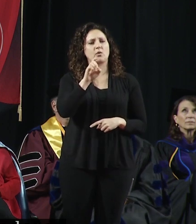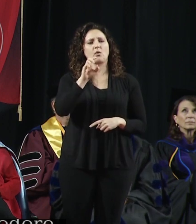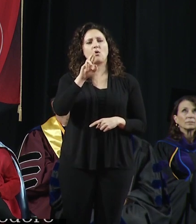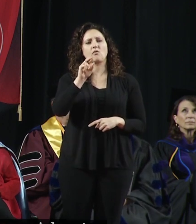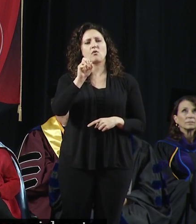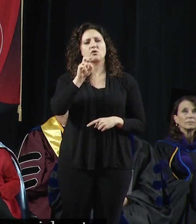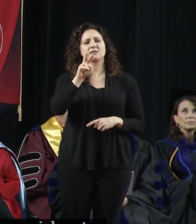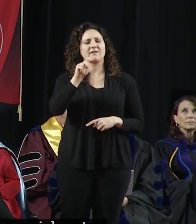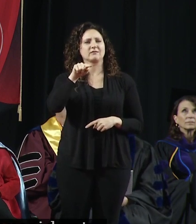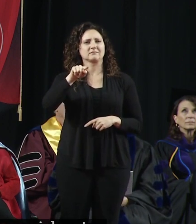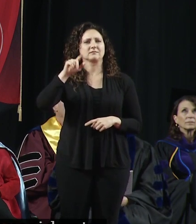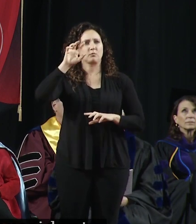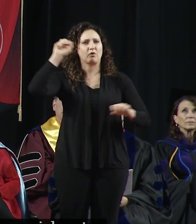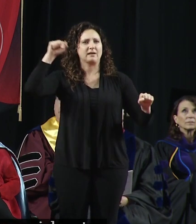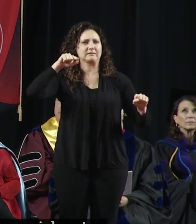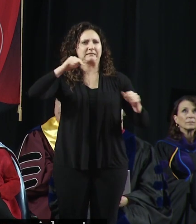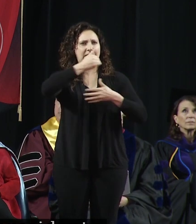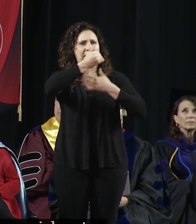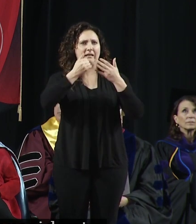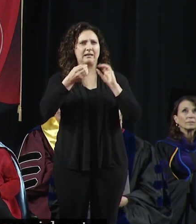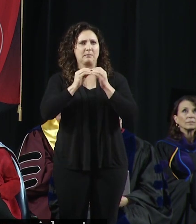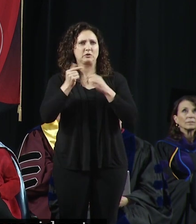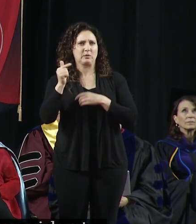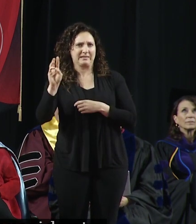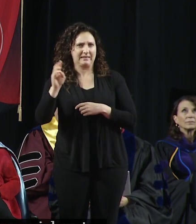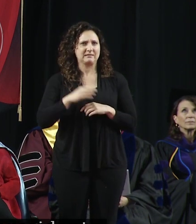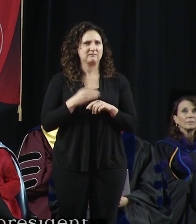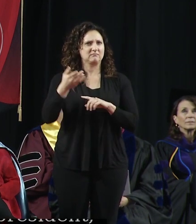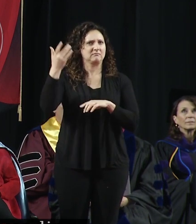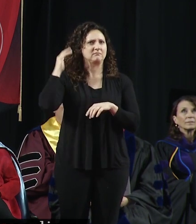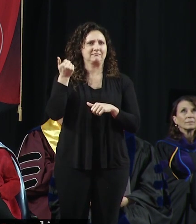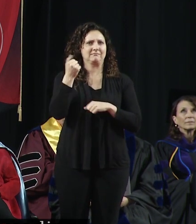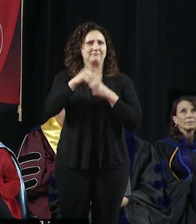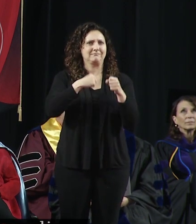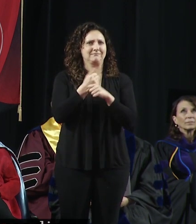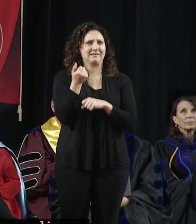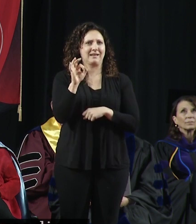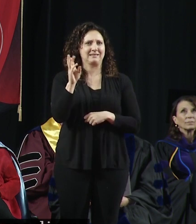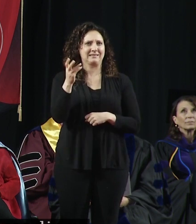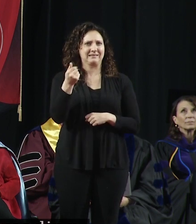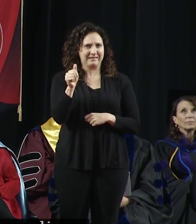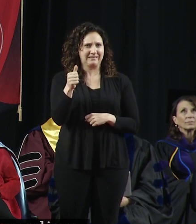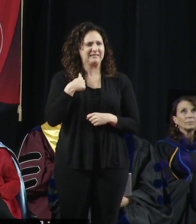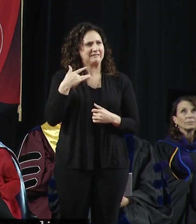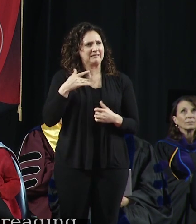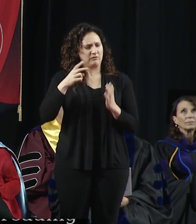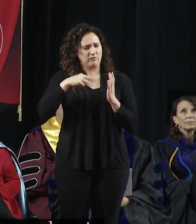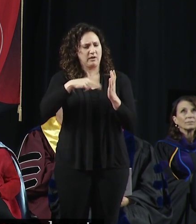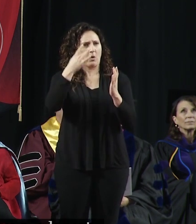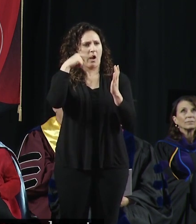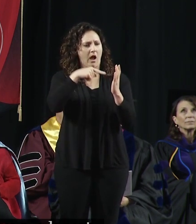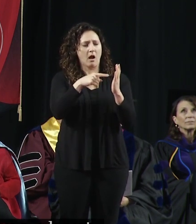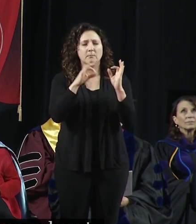president, in 1910. I enjoy reading it often as it speaks to me about